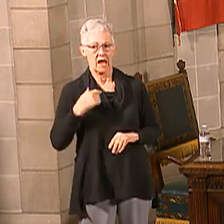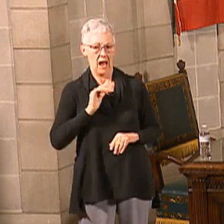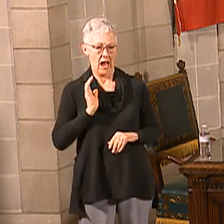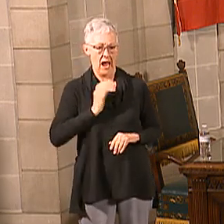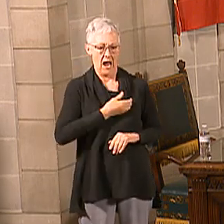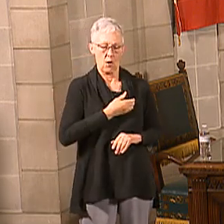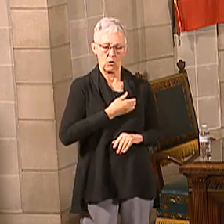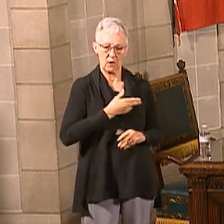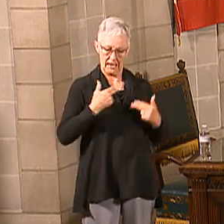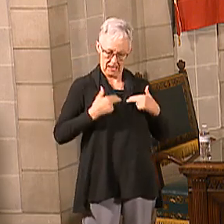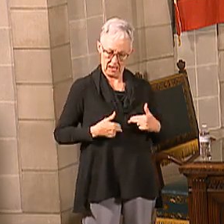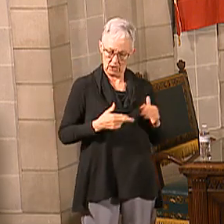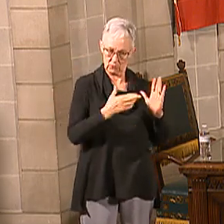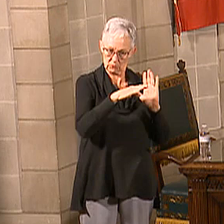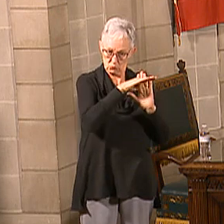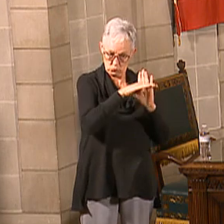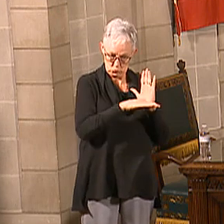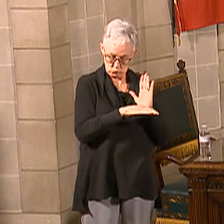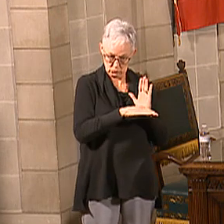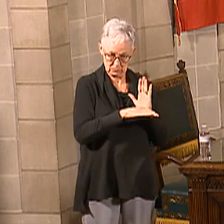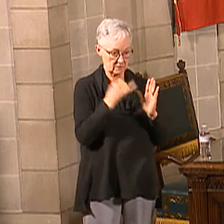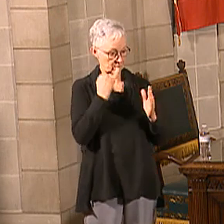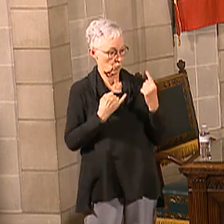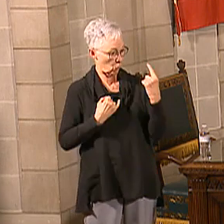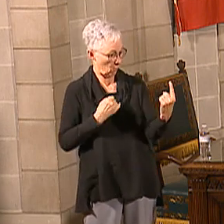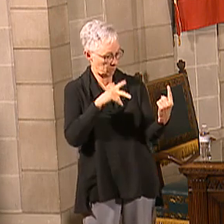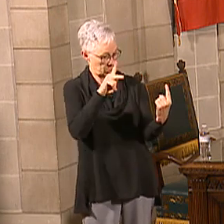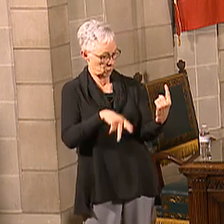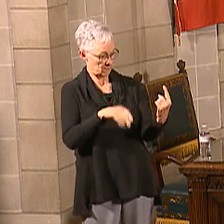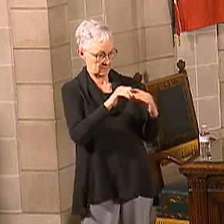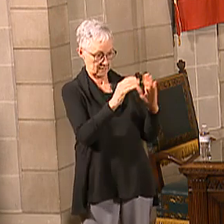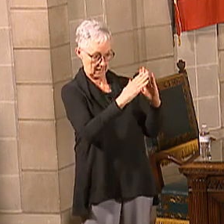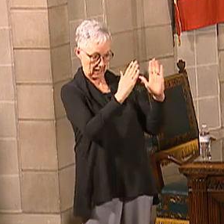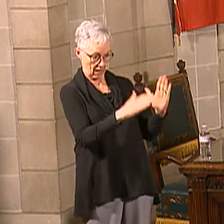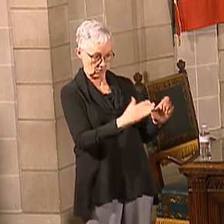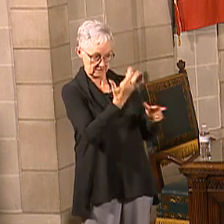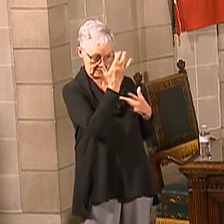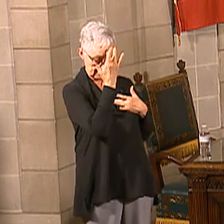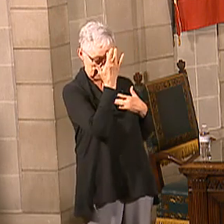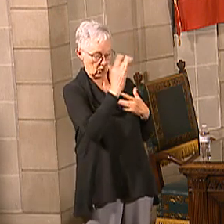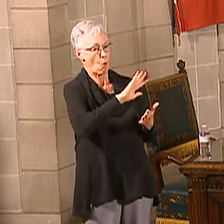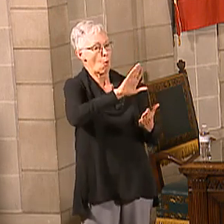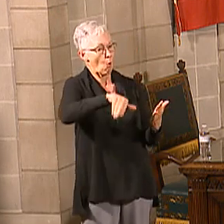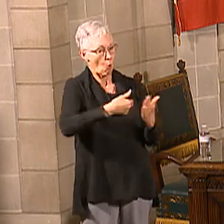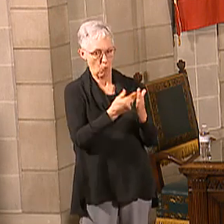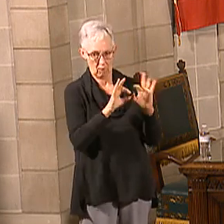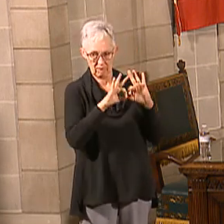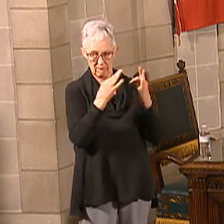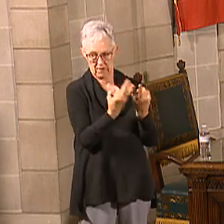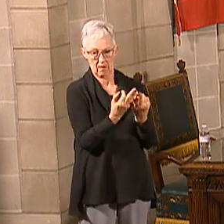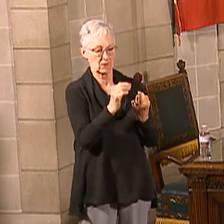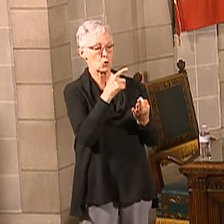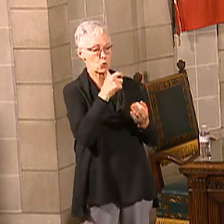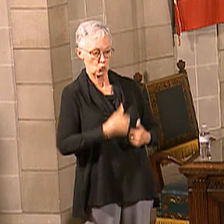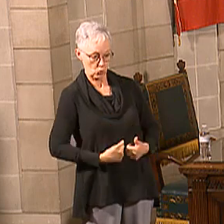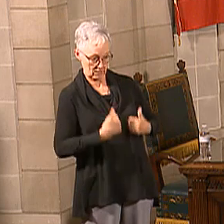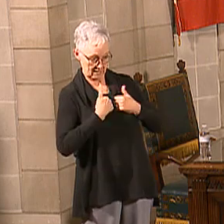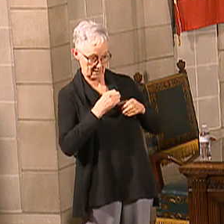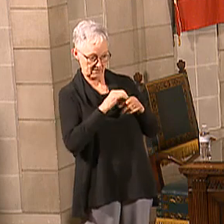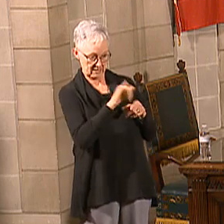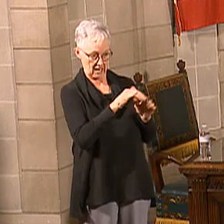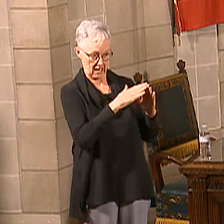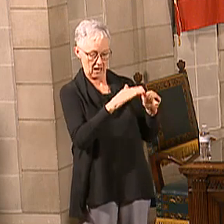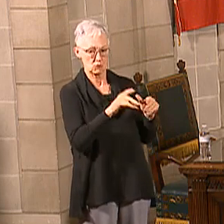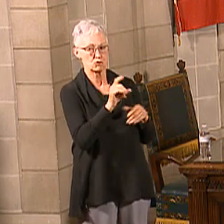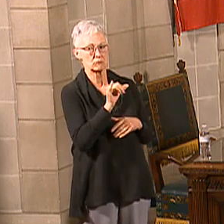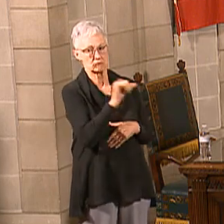measure, everybody in your household stays home too. Contact your healthcare professional, make an appointment. Don't